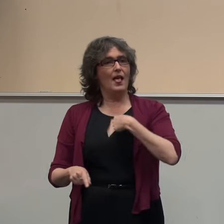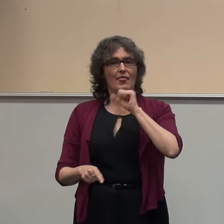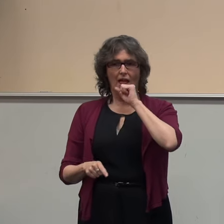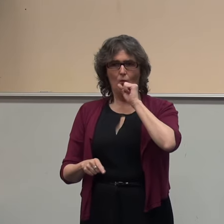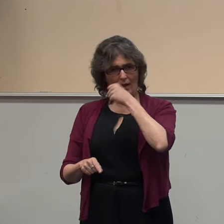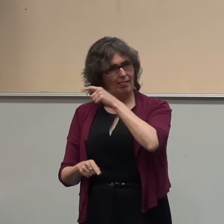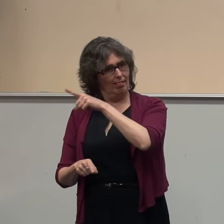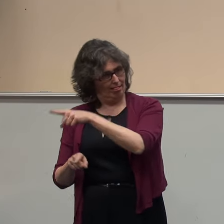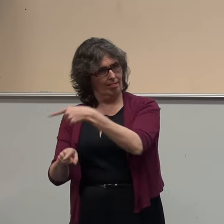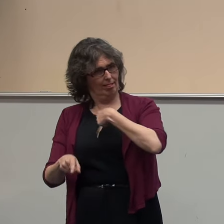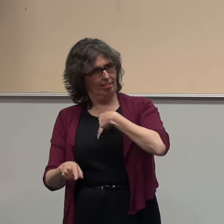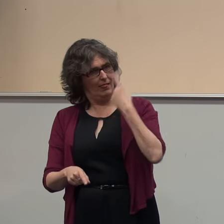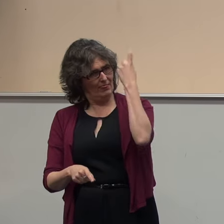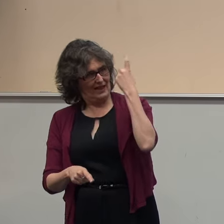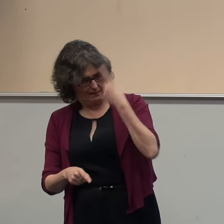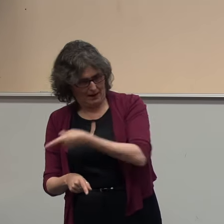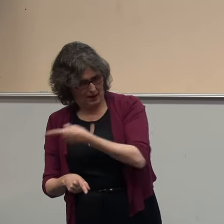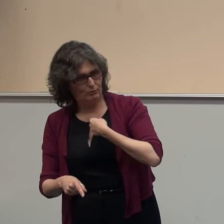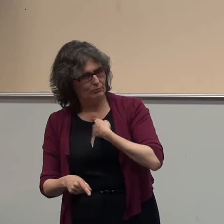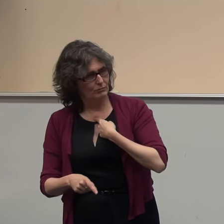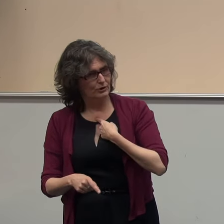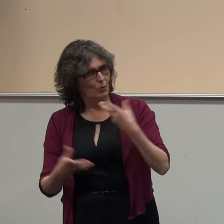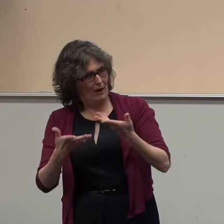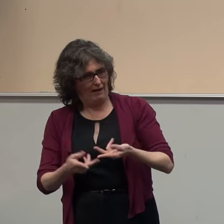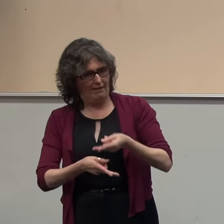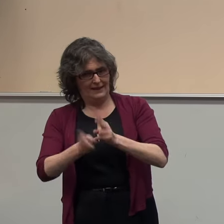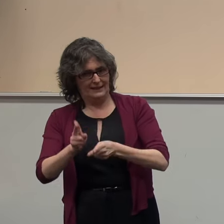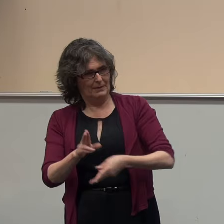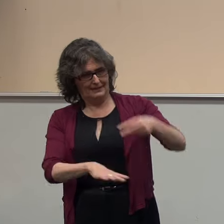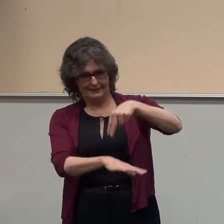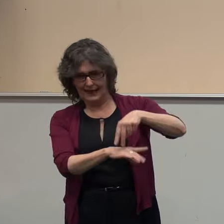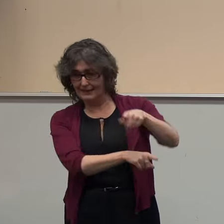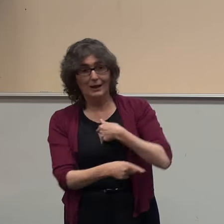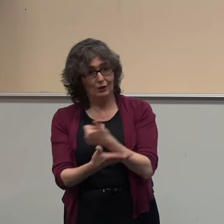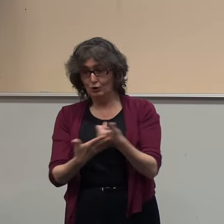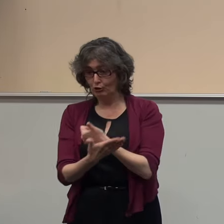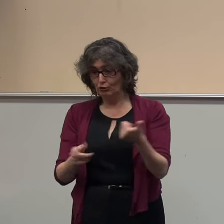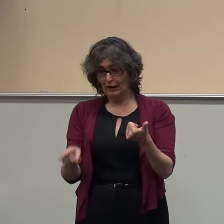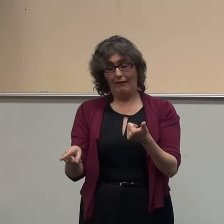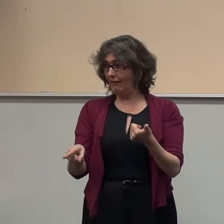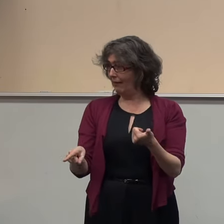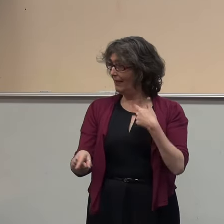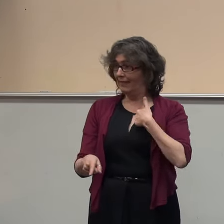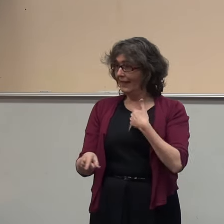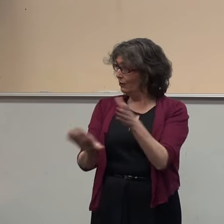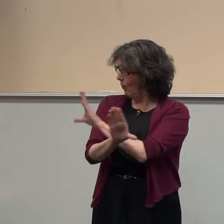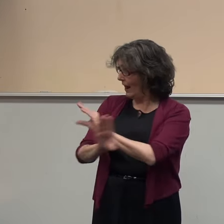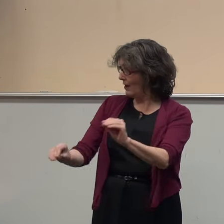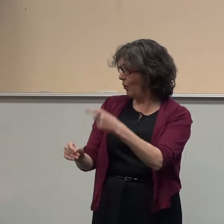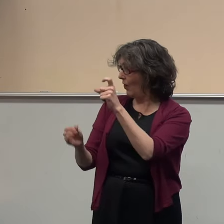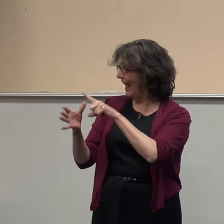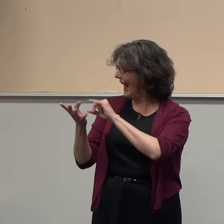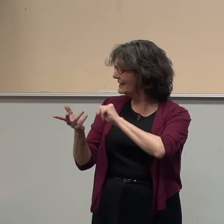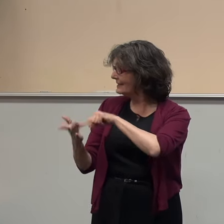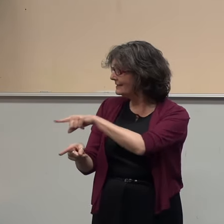even over years, you know, they won't have even told the cast, and you're trying to work around how do you end up building the bridges to